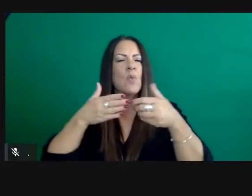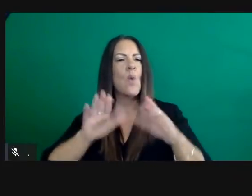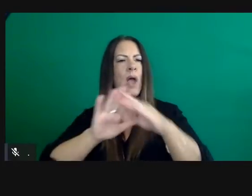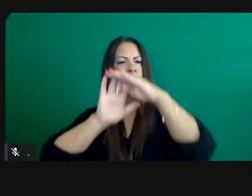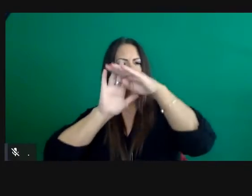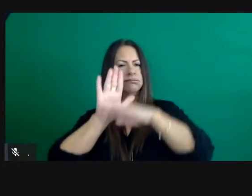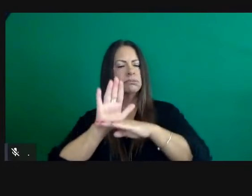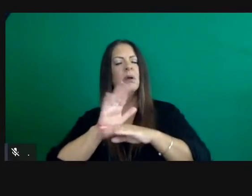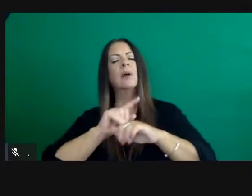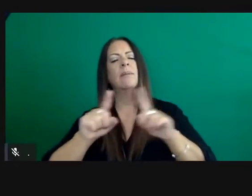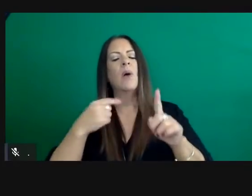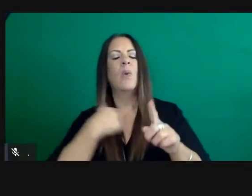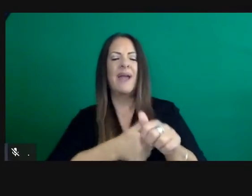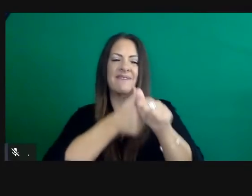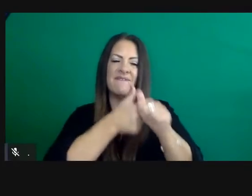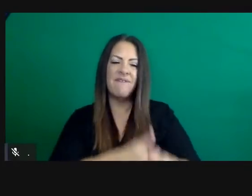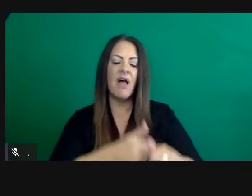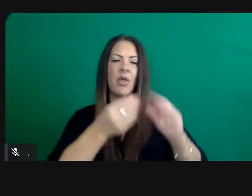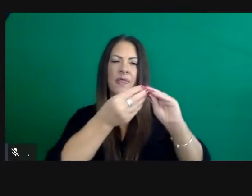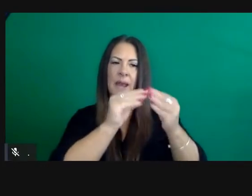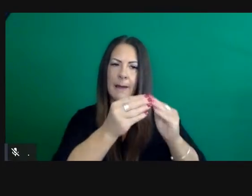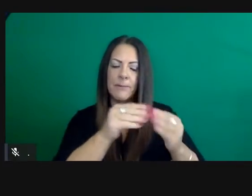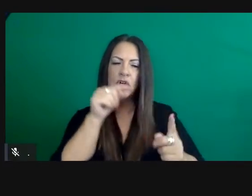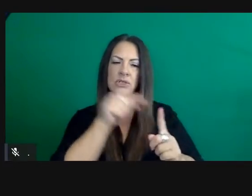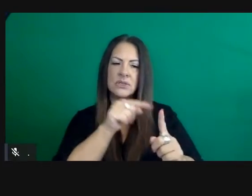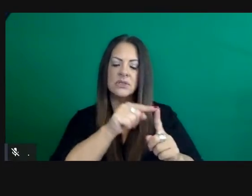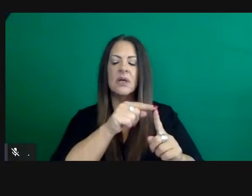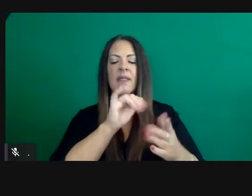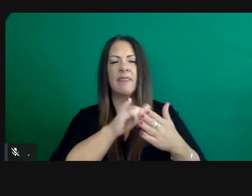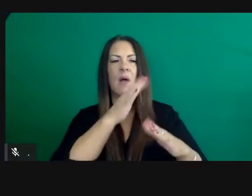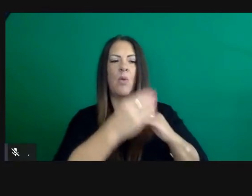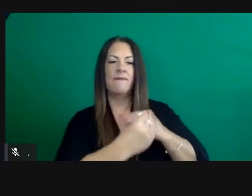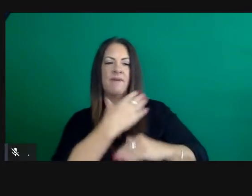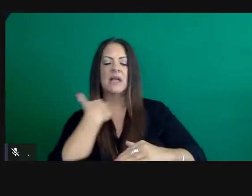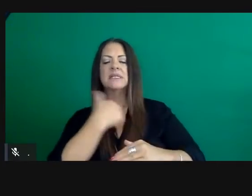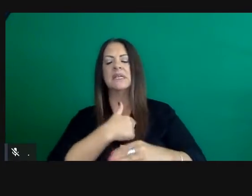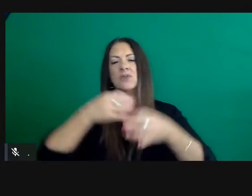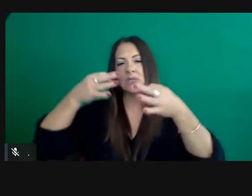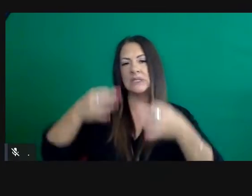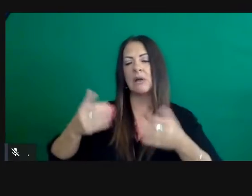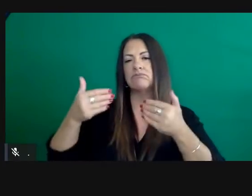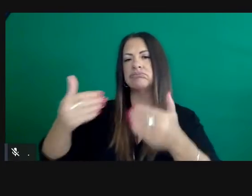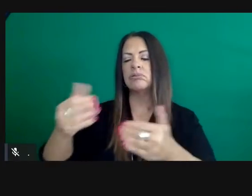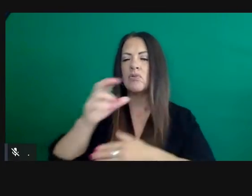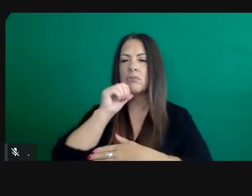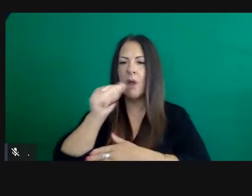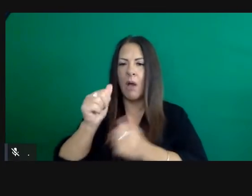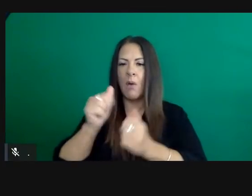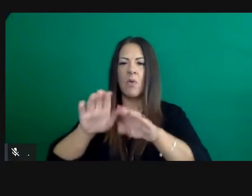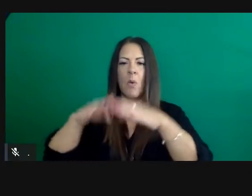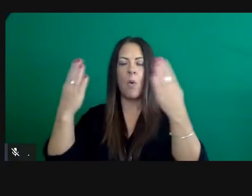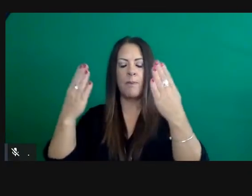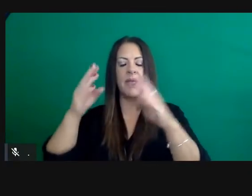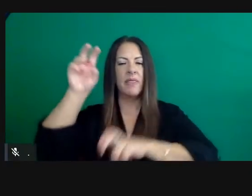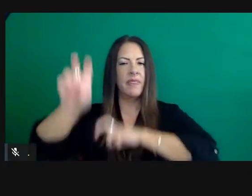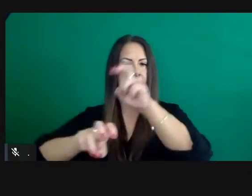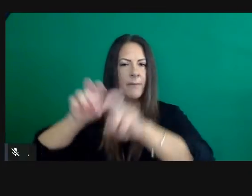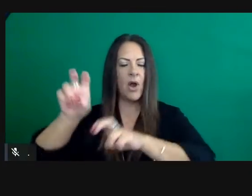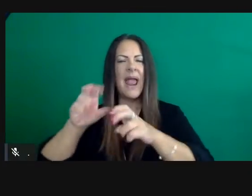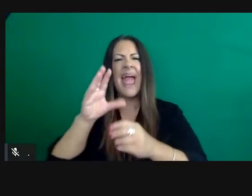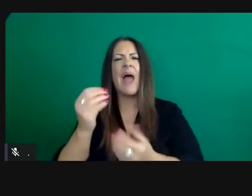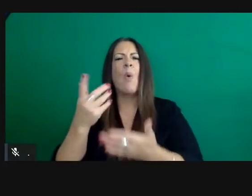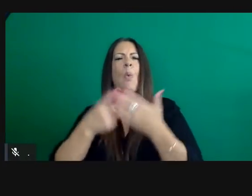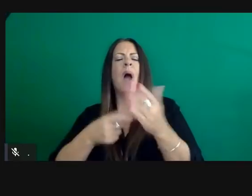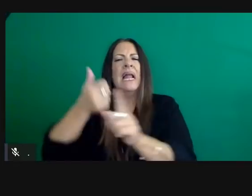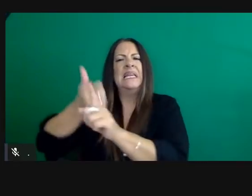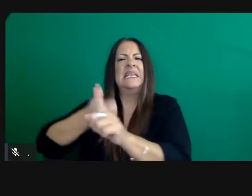with public health. We will continue to look at our data. We will continue to look at where each theme park is